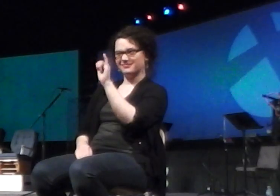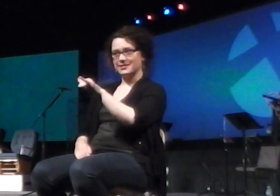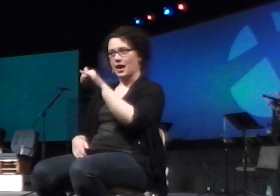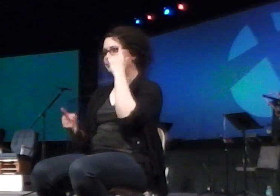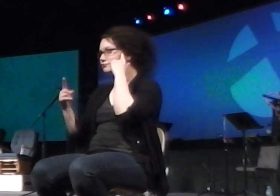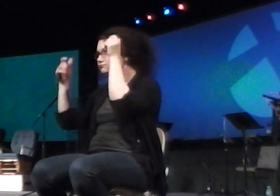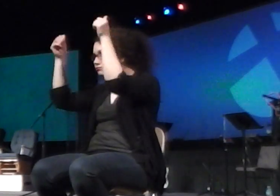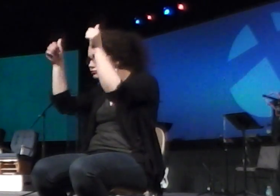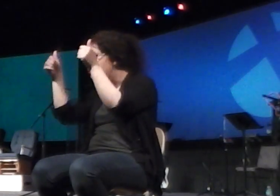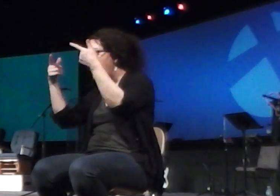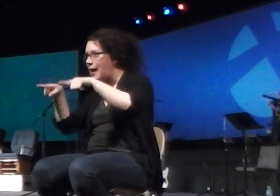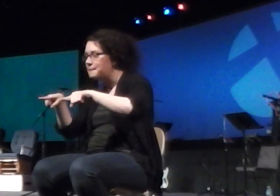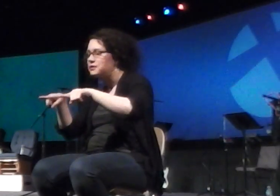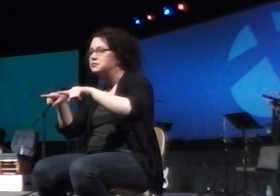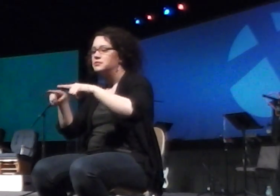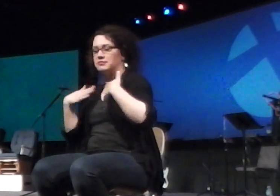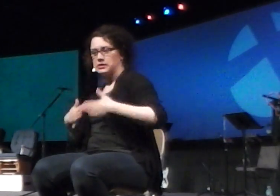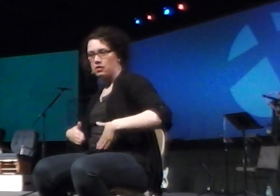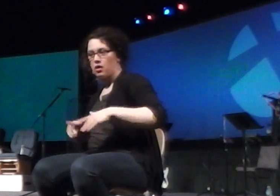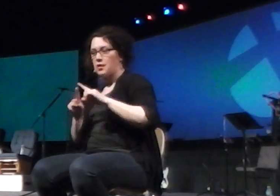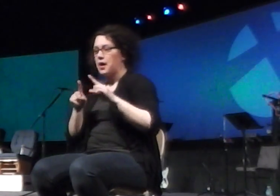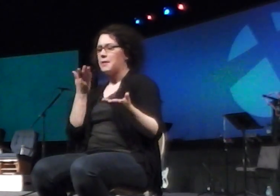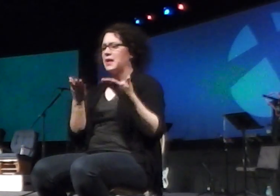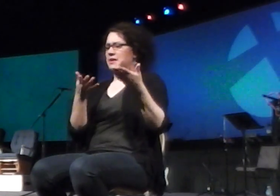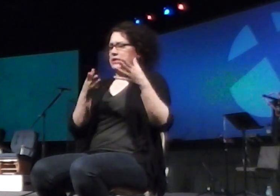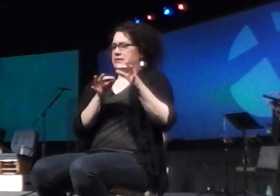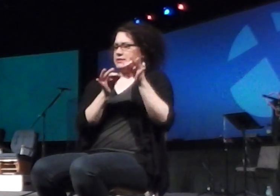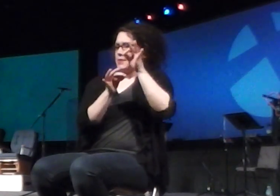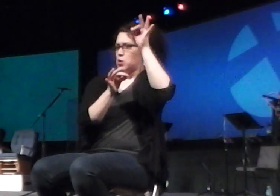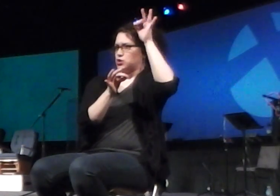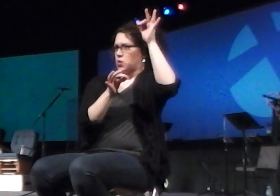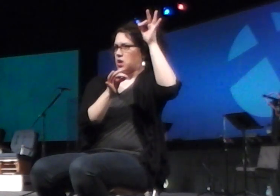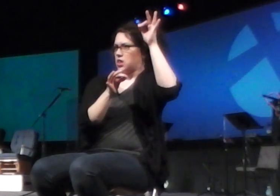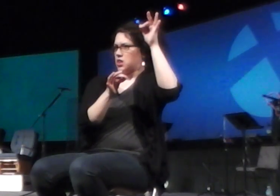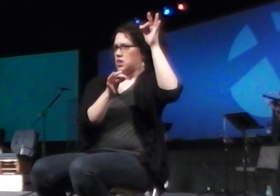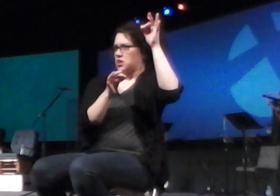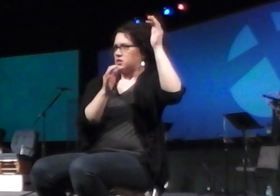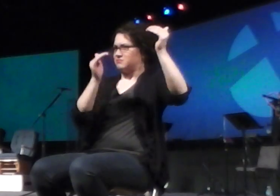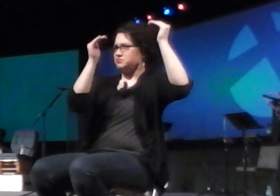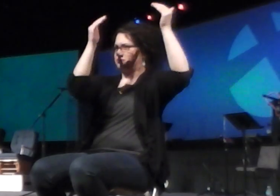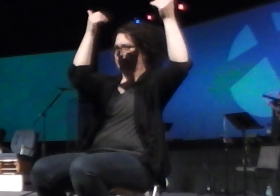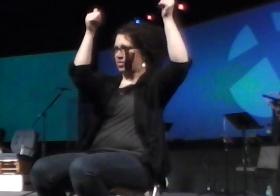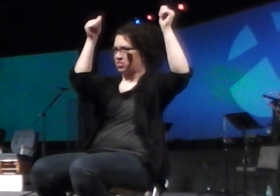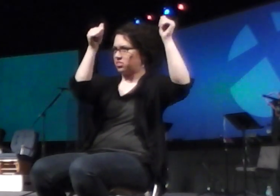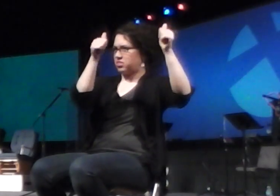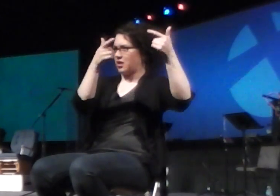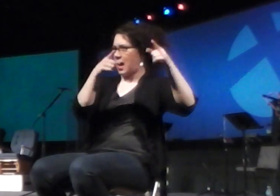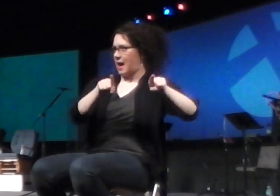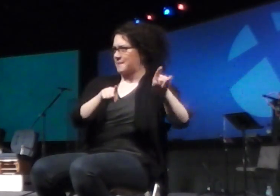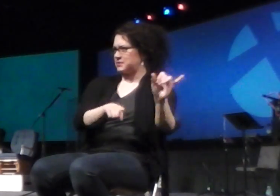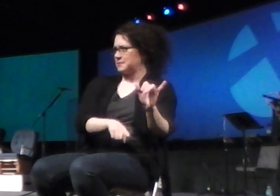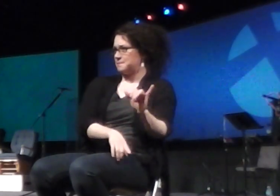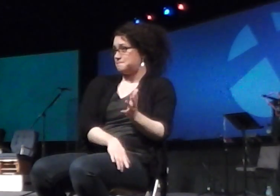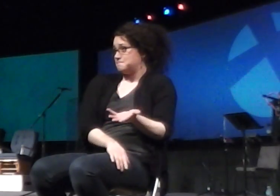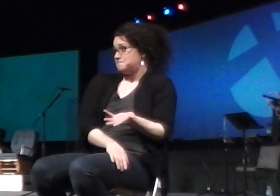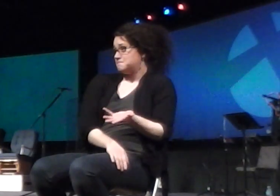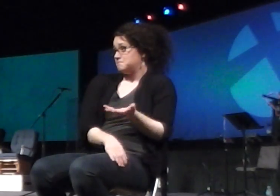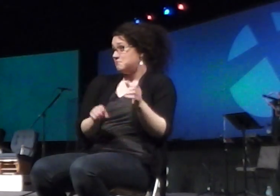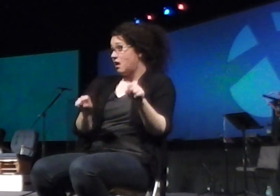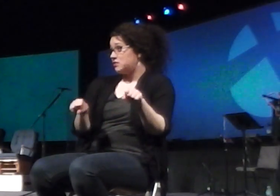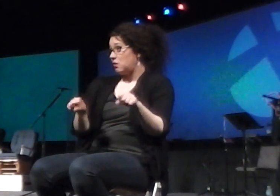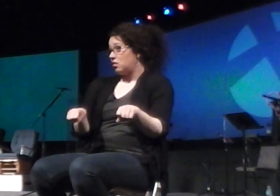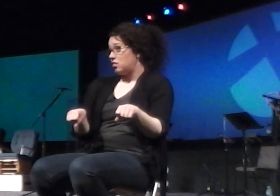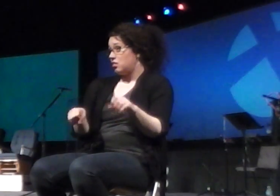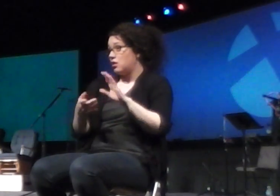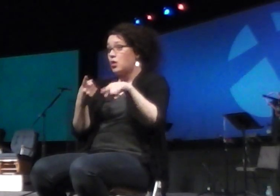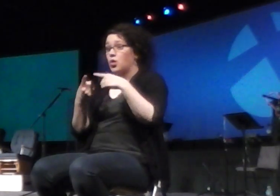that spiritual presbycusis happens to us as well? Is it possible that as